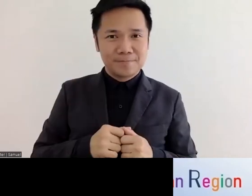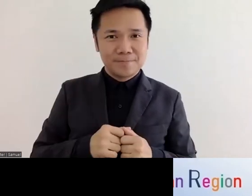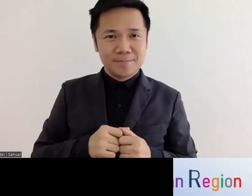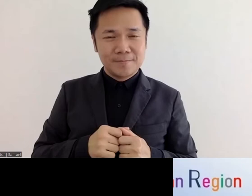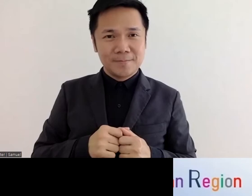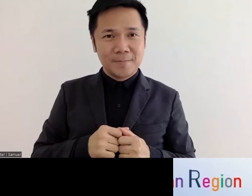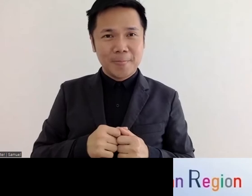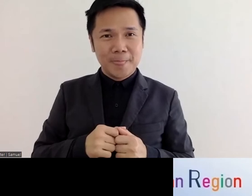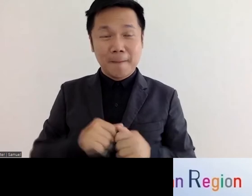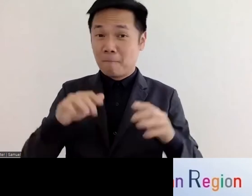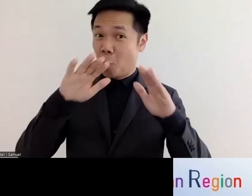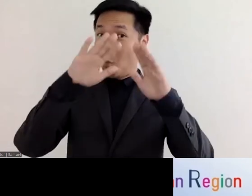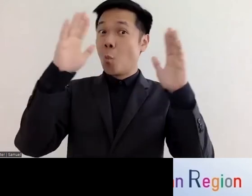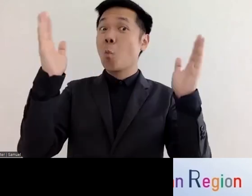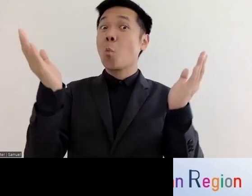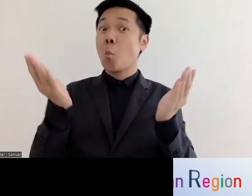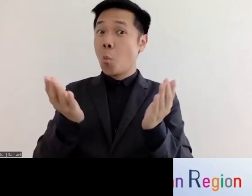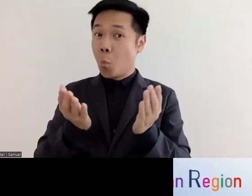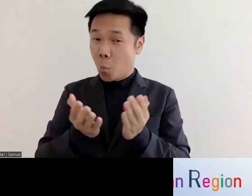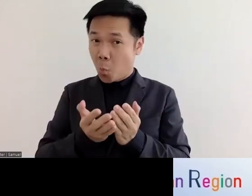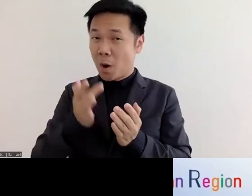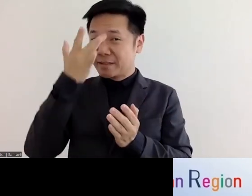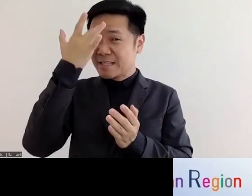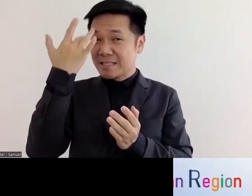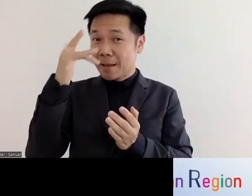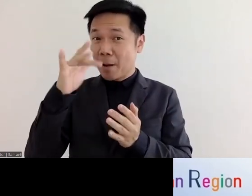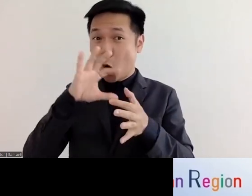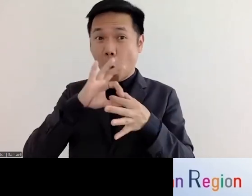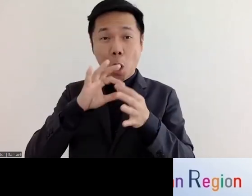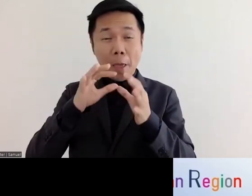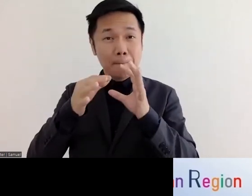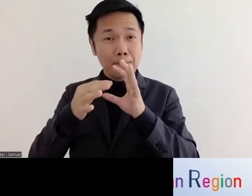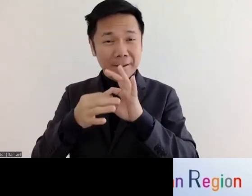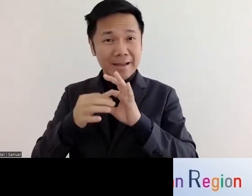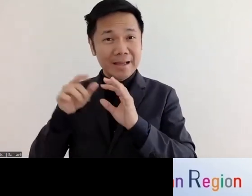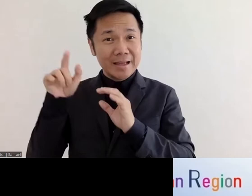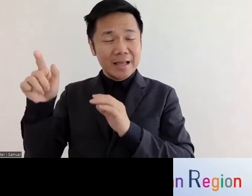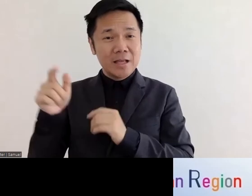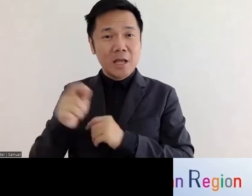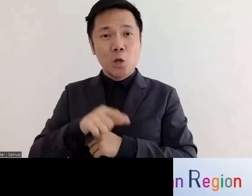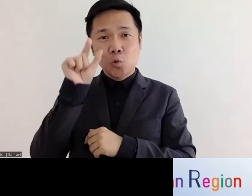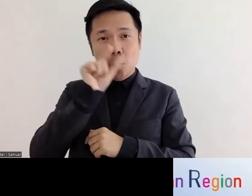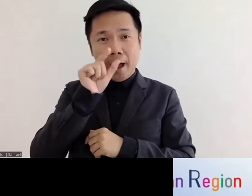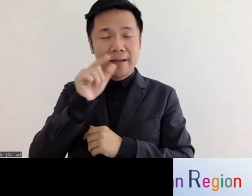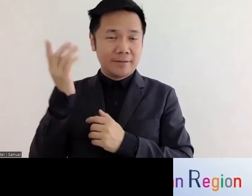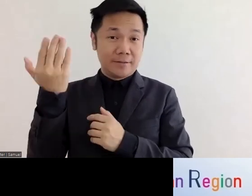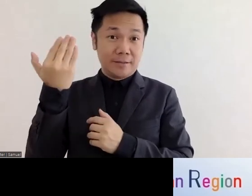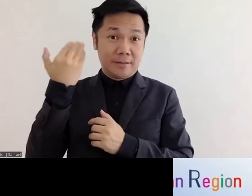World Summer Olympic in Dubai with